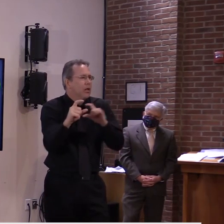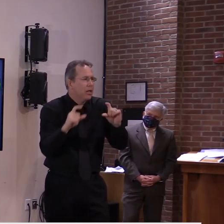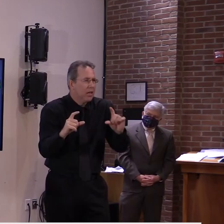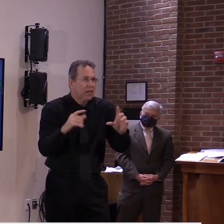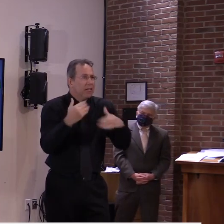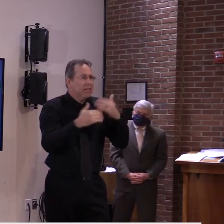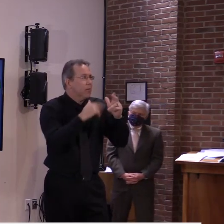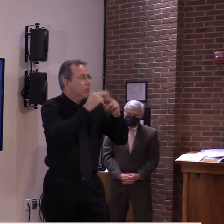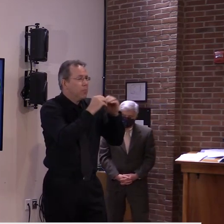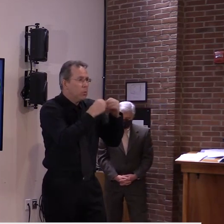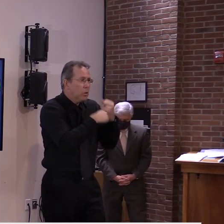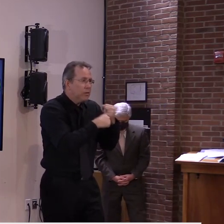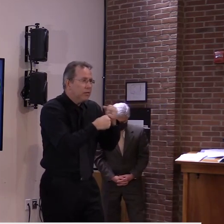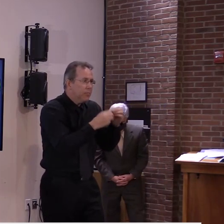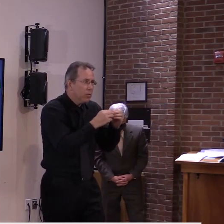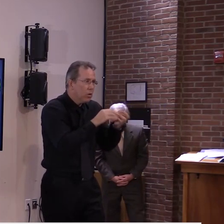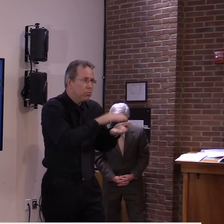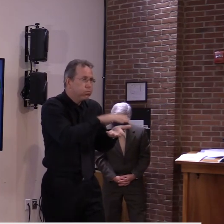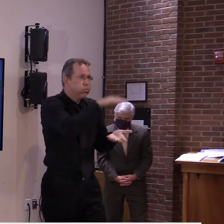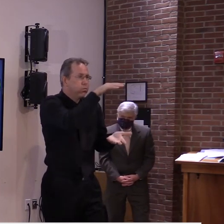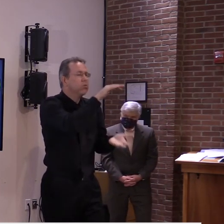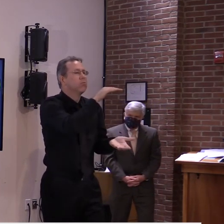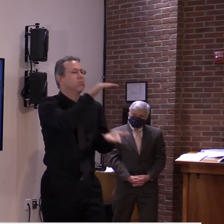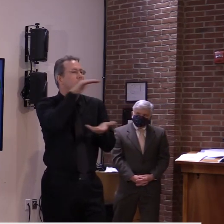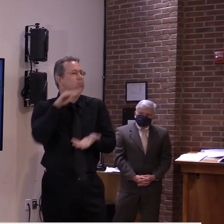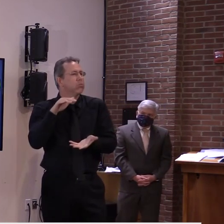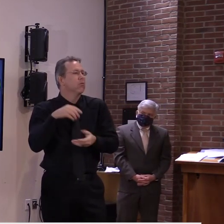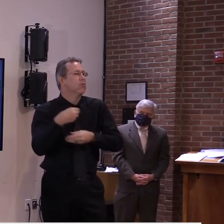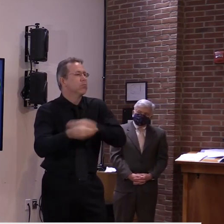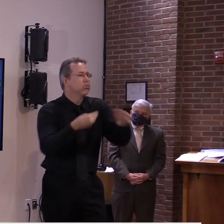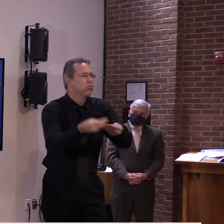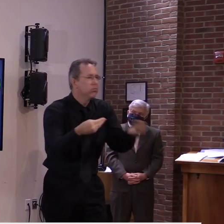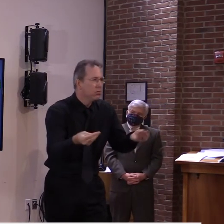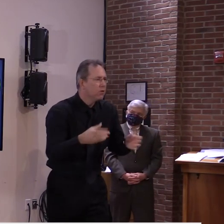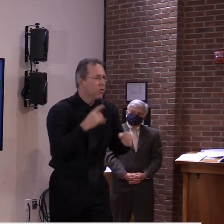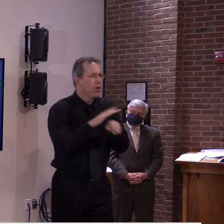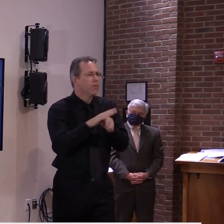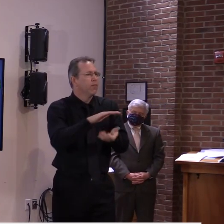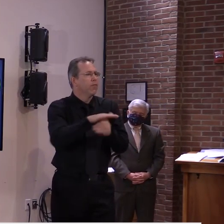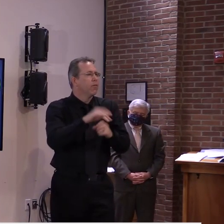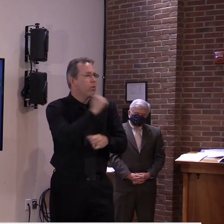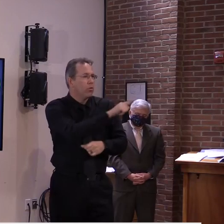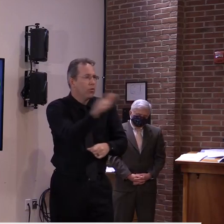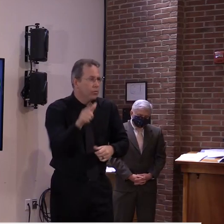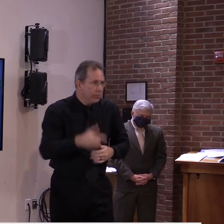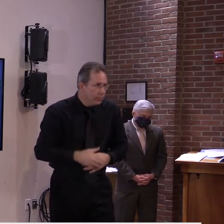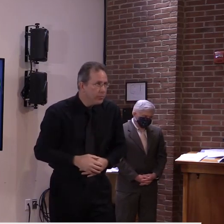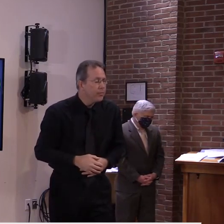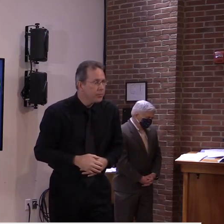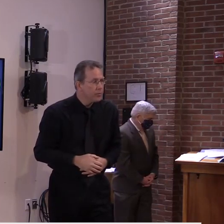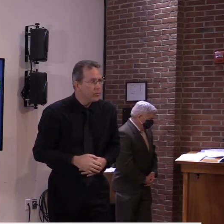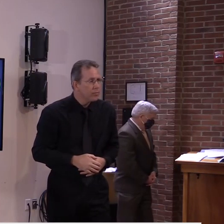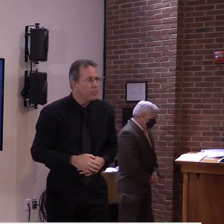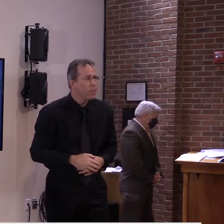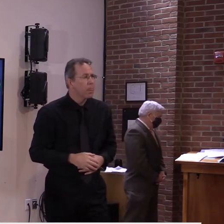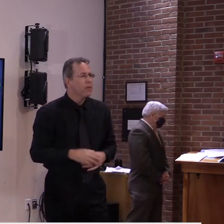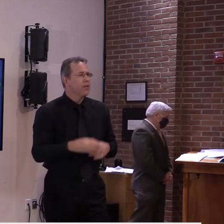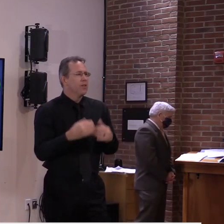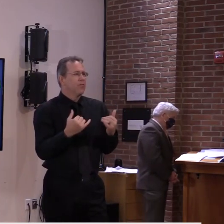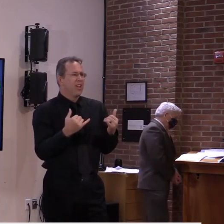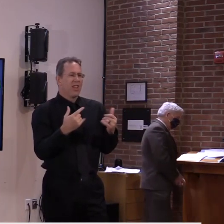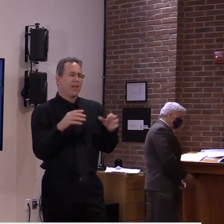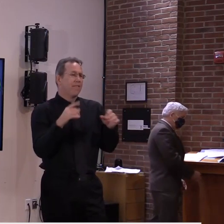in aggregate we'll have enough to take care of the whole country. But we all have to practice masking and physical distancing and avoiding crowds